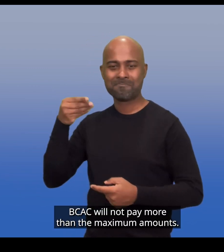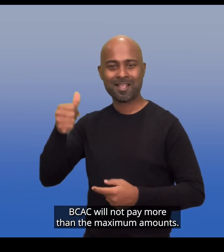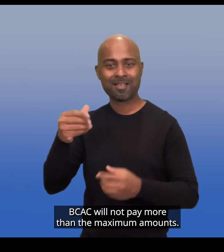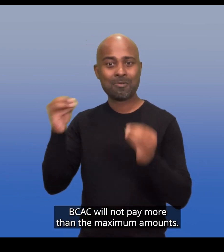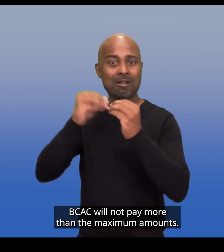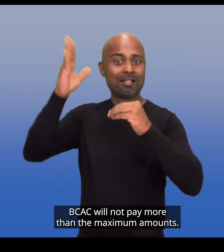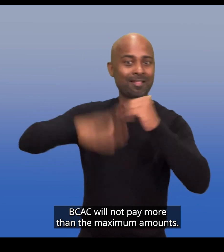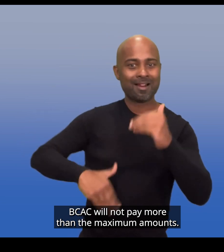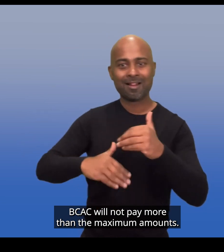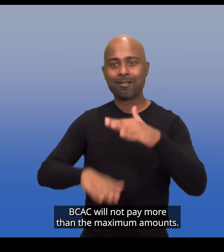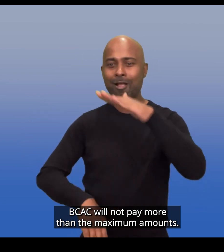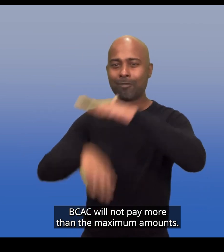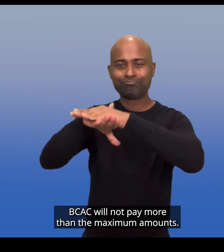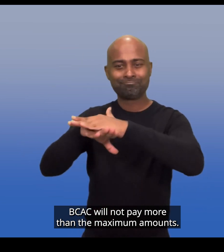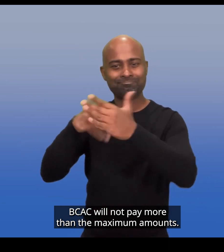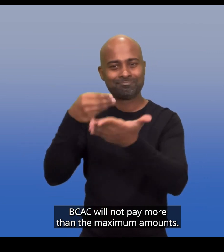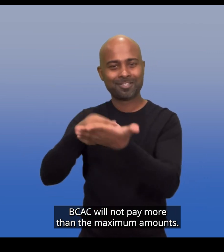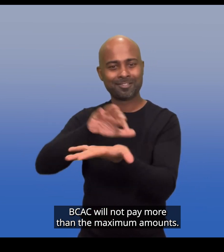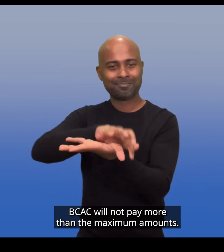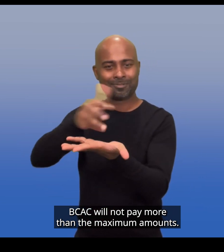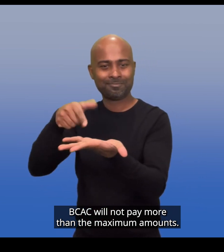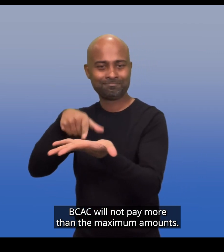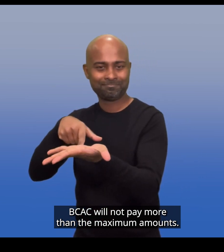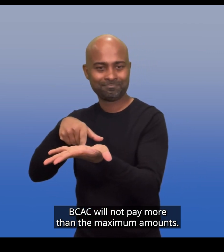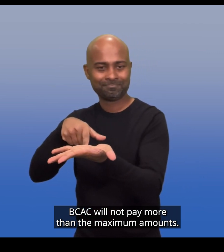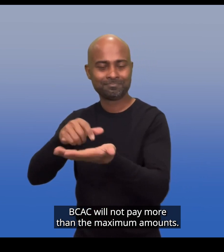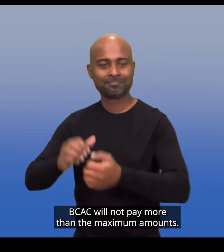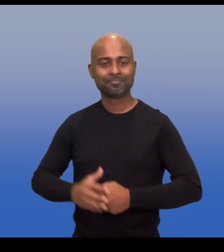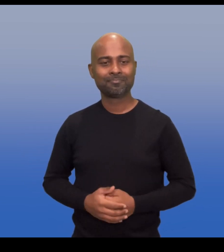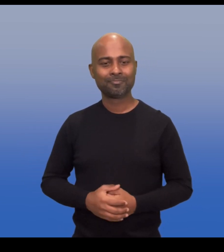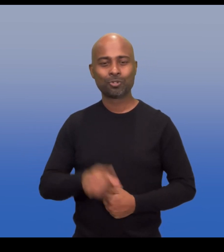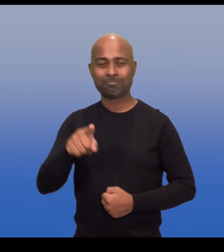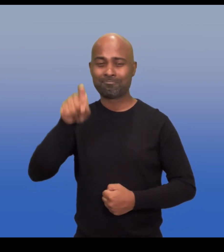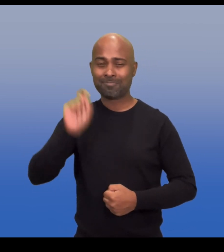BCAC will not pay more than the maximum amounts.